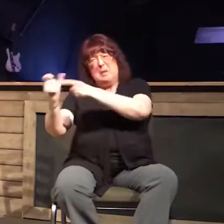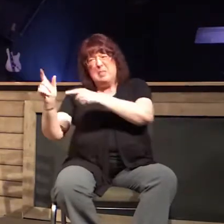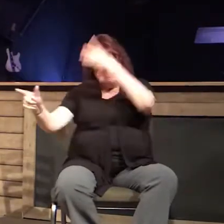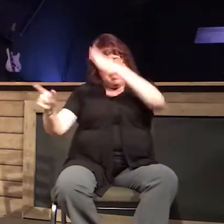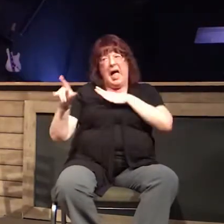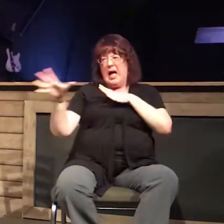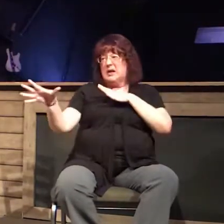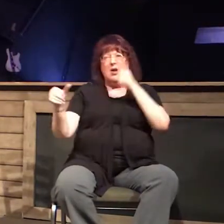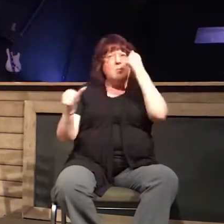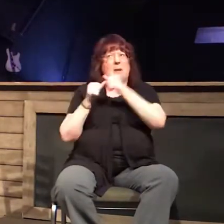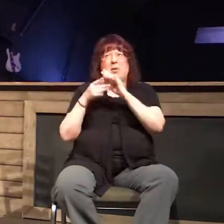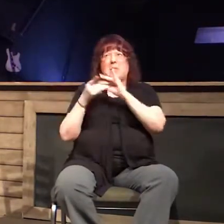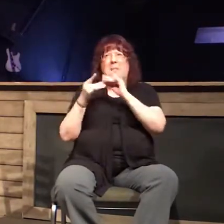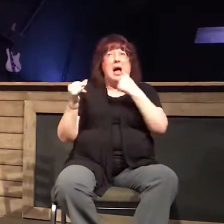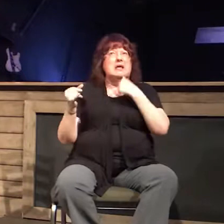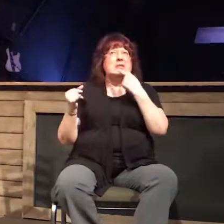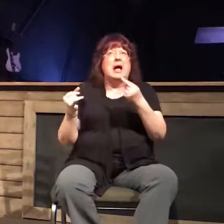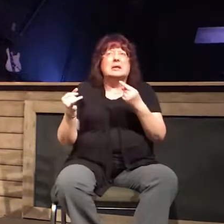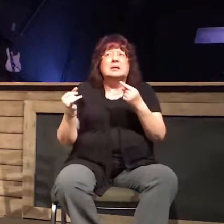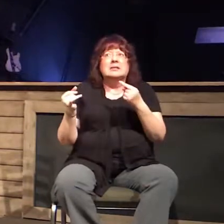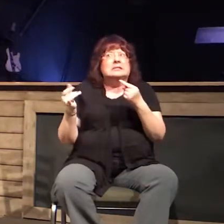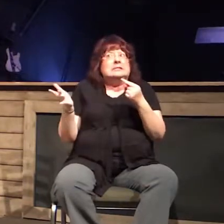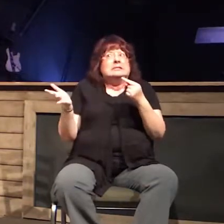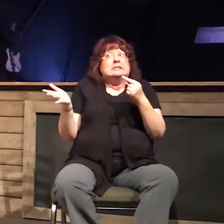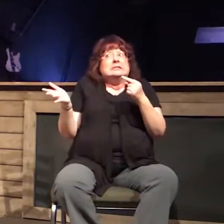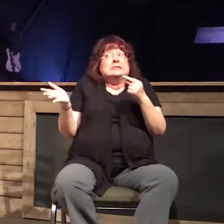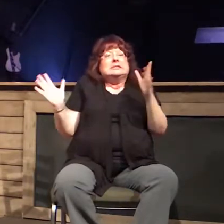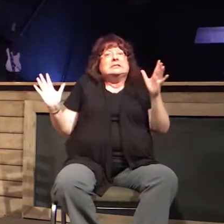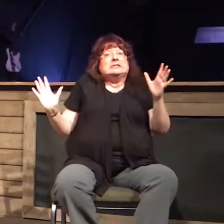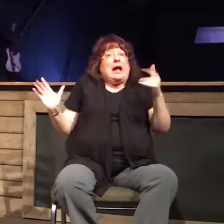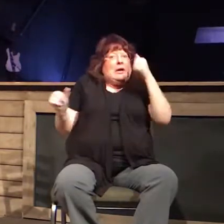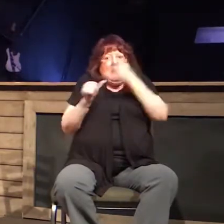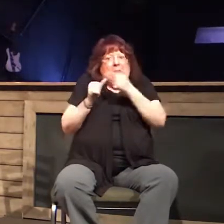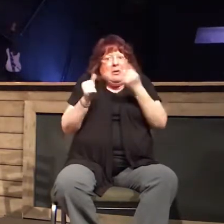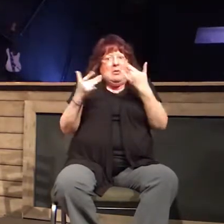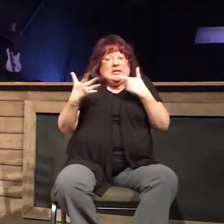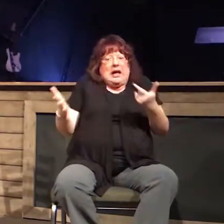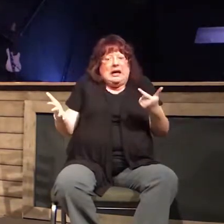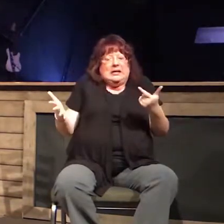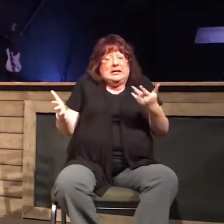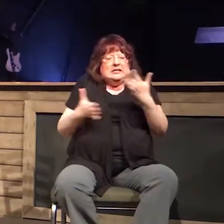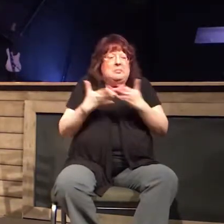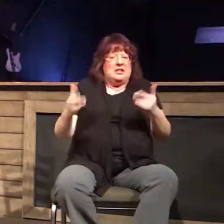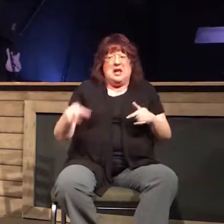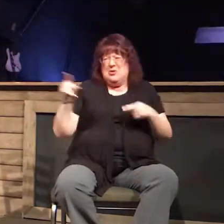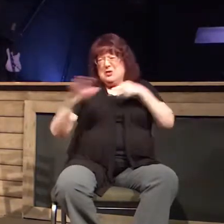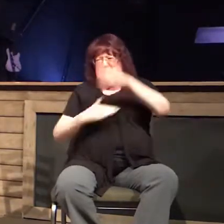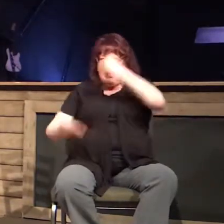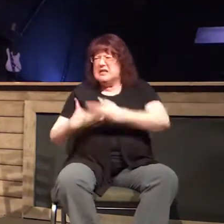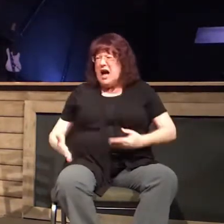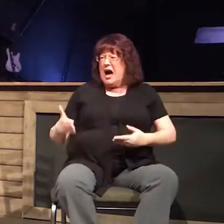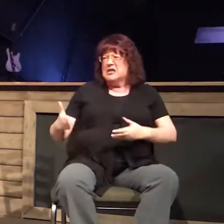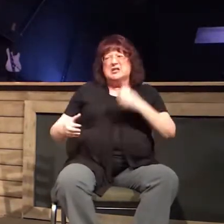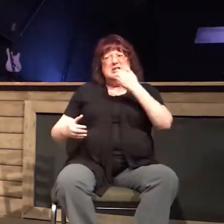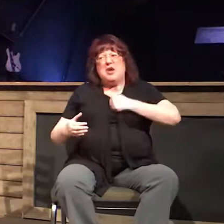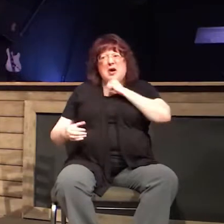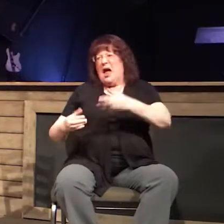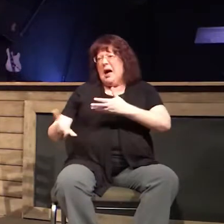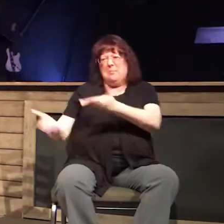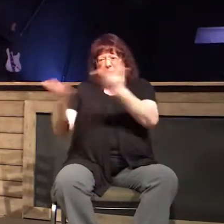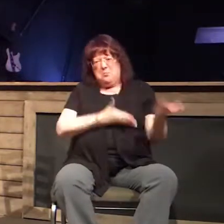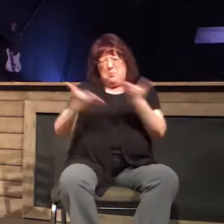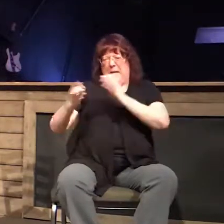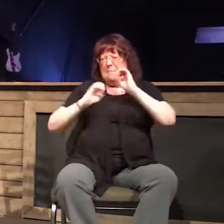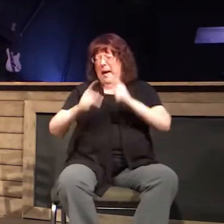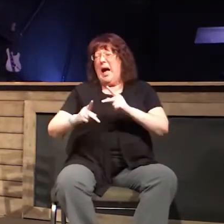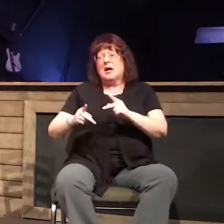man, and I don't remember everything I said. I don't remember everything I said. Something along the lines, "You killed my son. Sorry, we'll not bring him